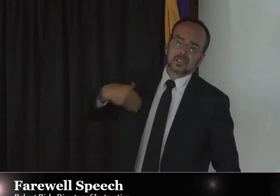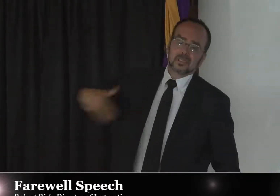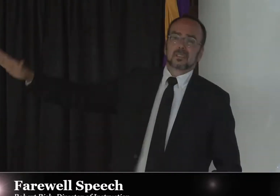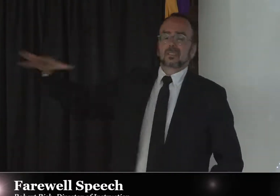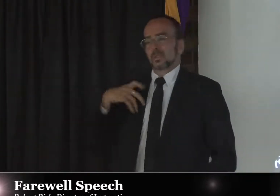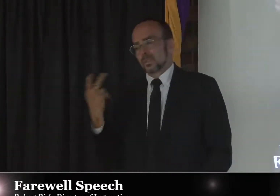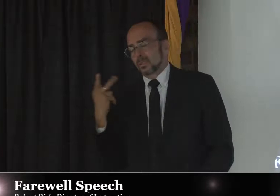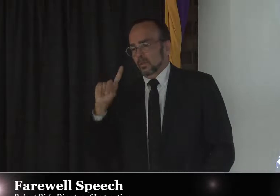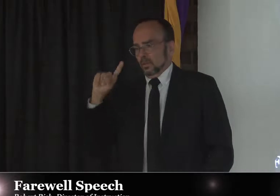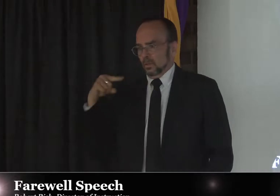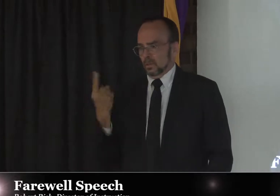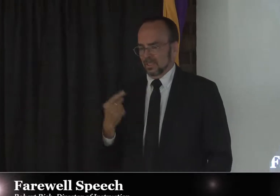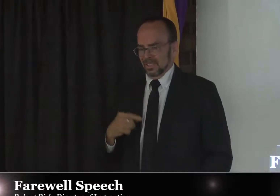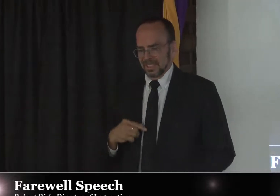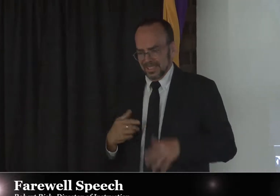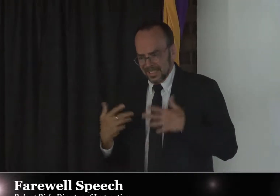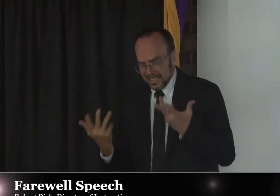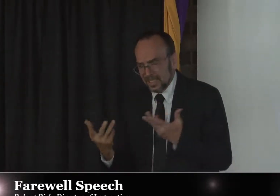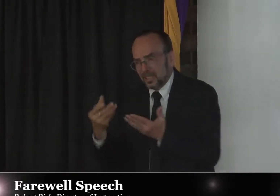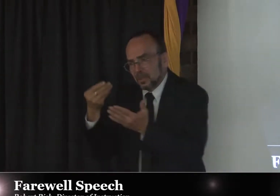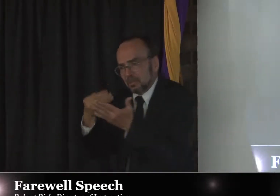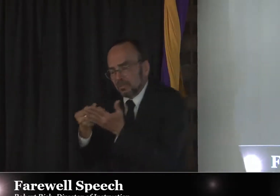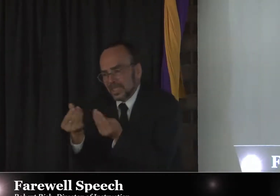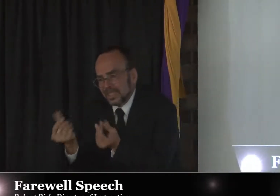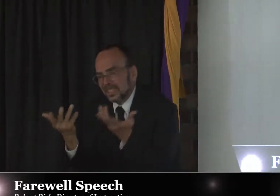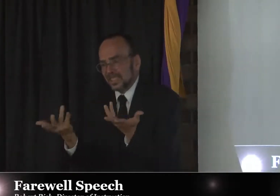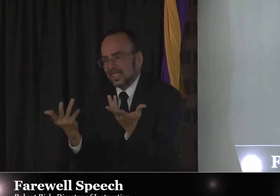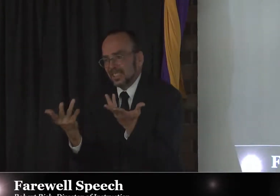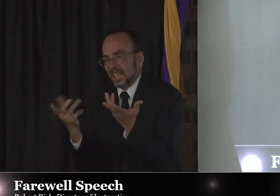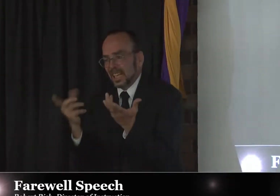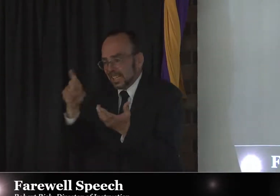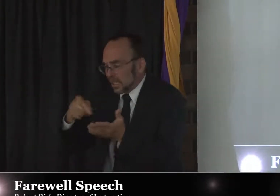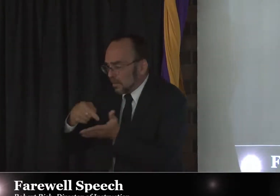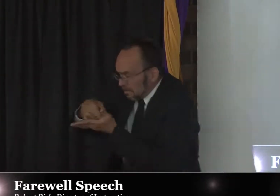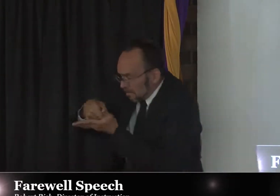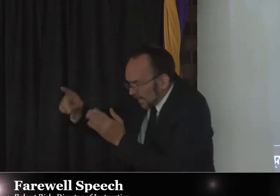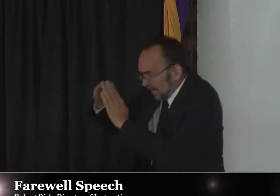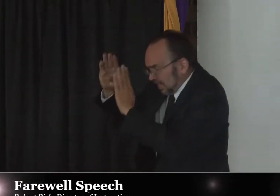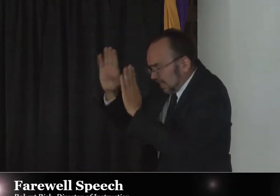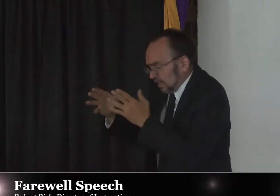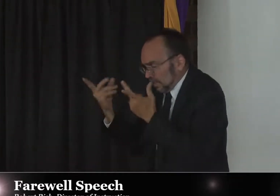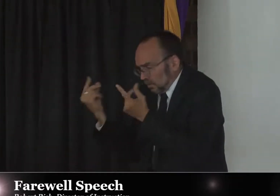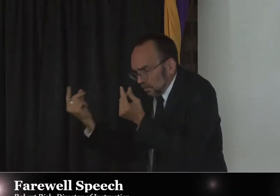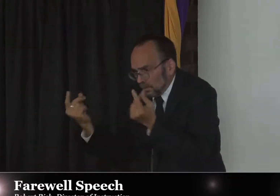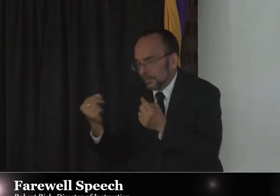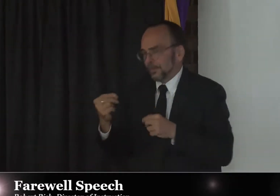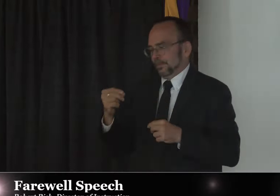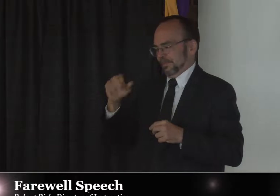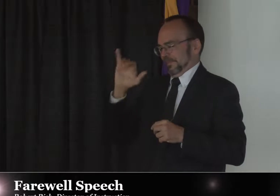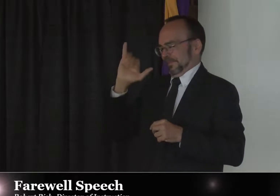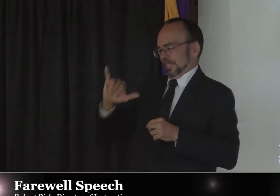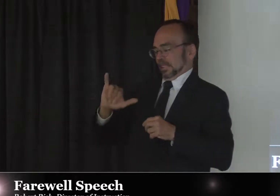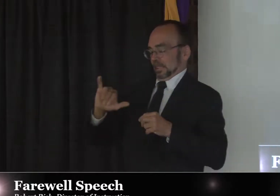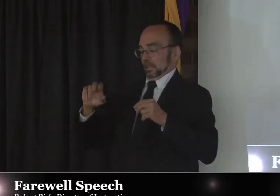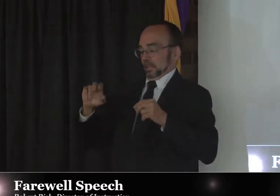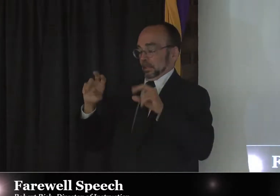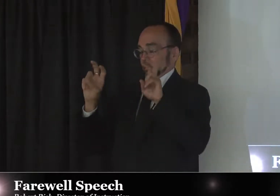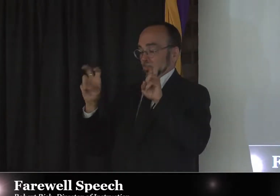And his sweetheart felt the same way. But what can I do? I need the money. And that